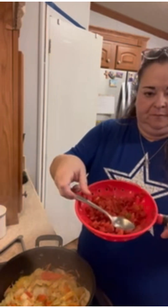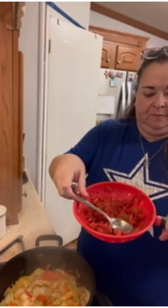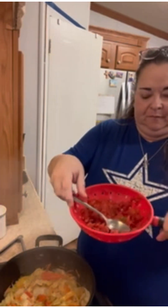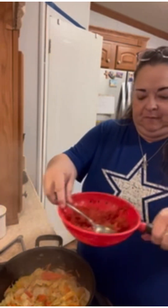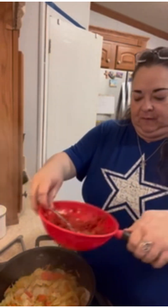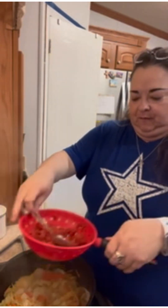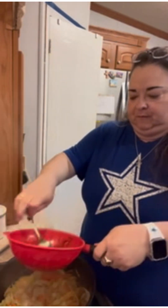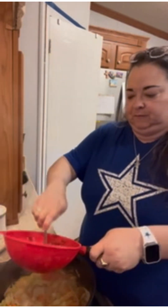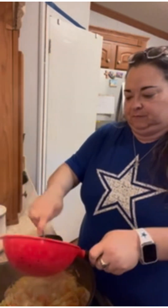drained.